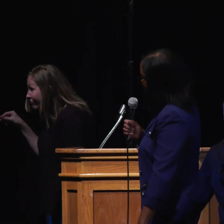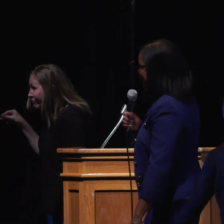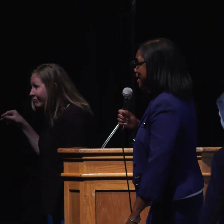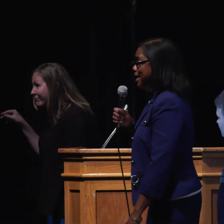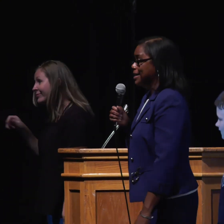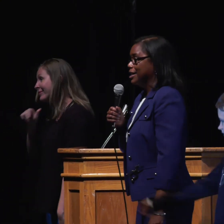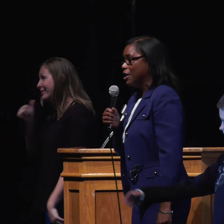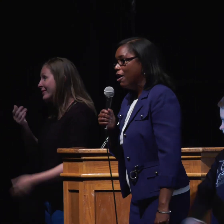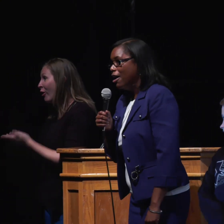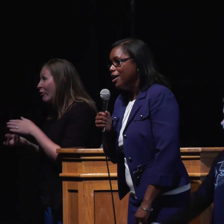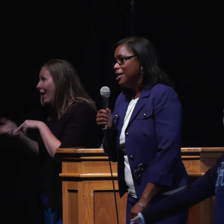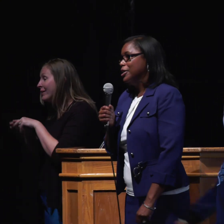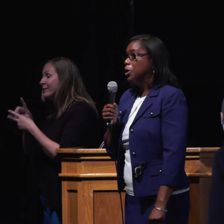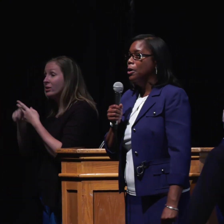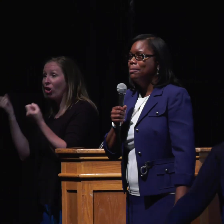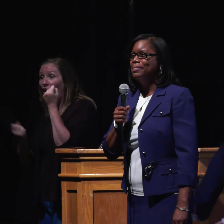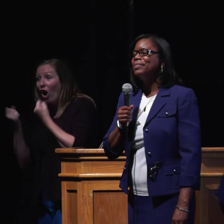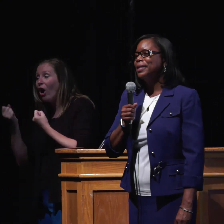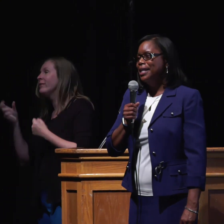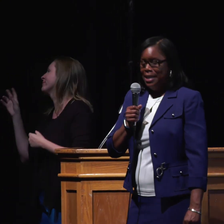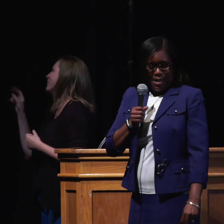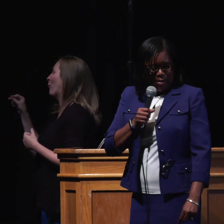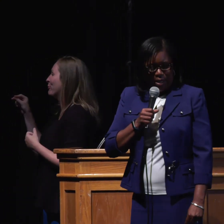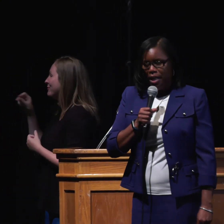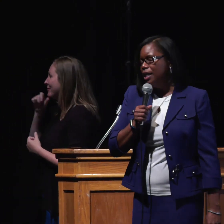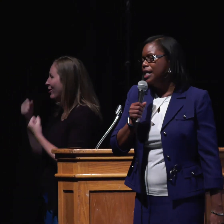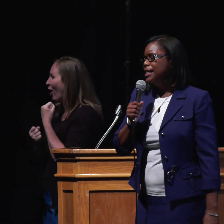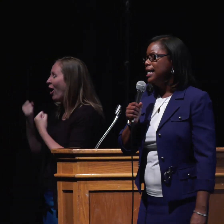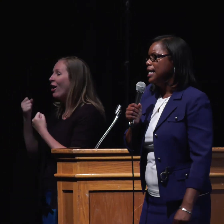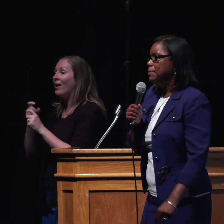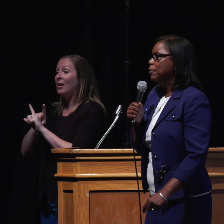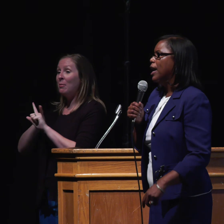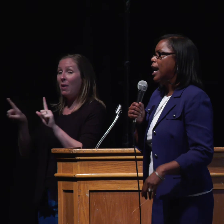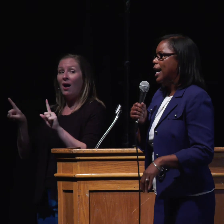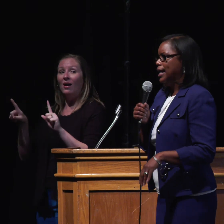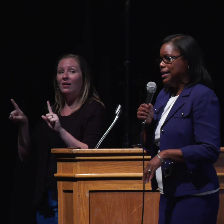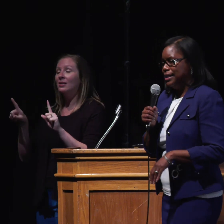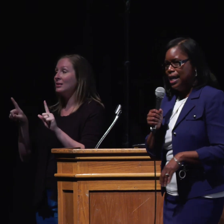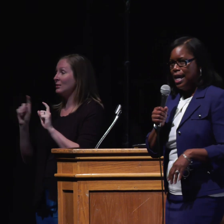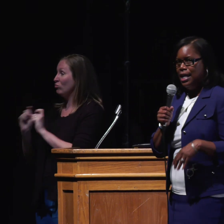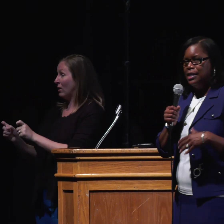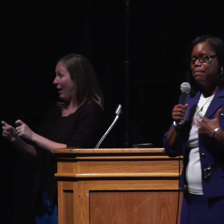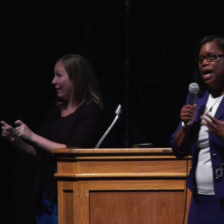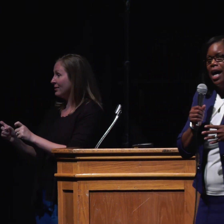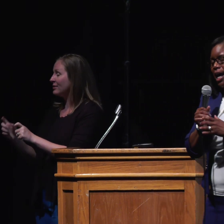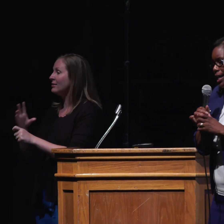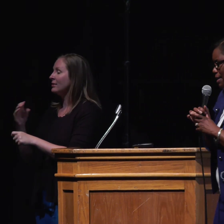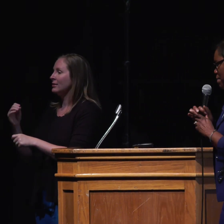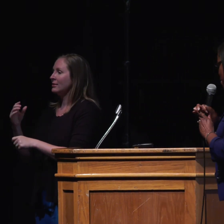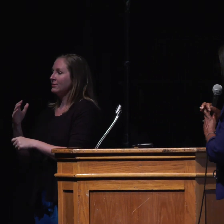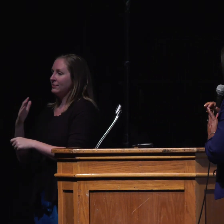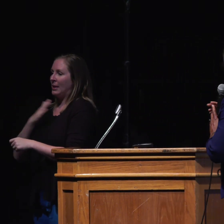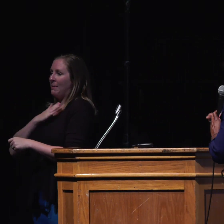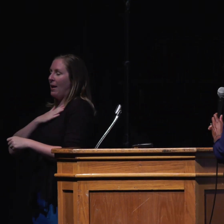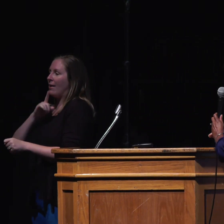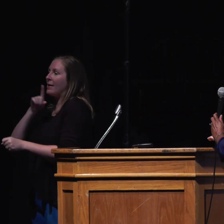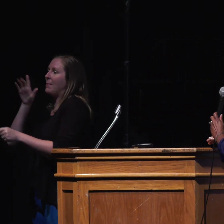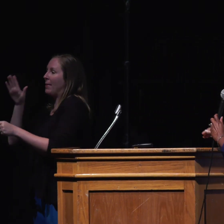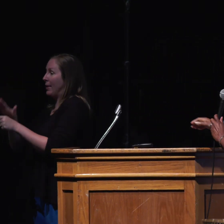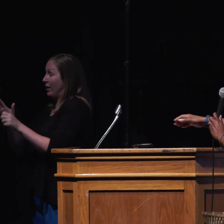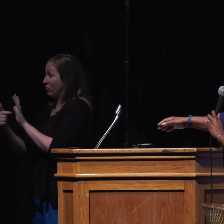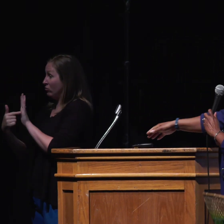raise. Is it a car? Nope. But it is a prize. And it is my commitment